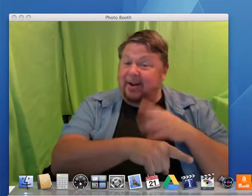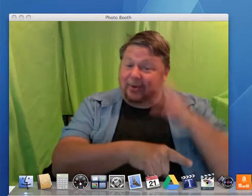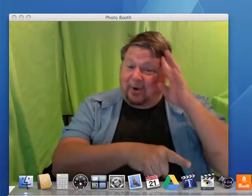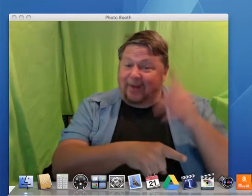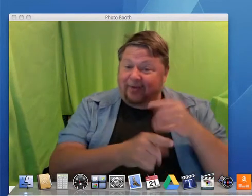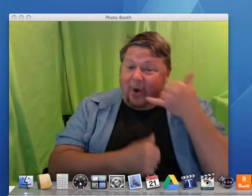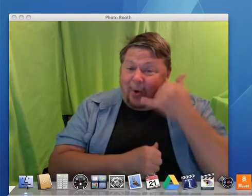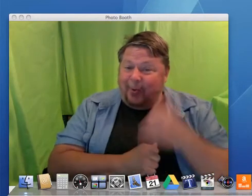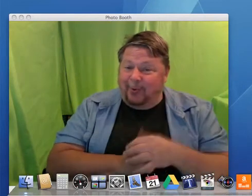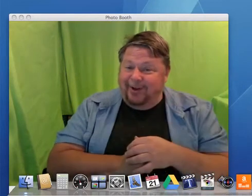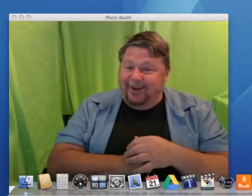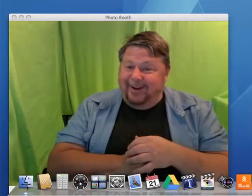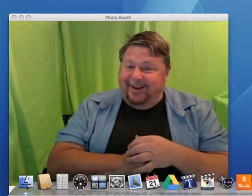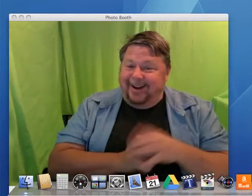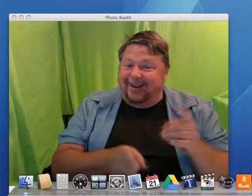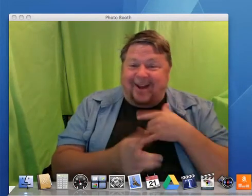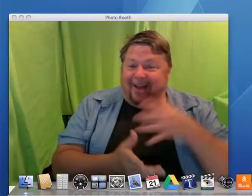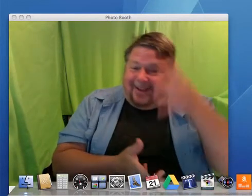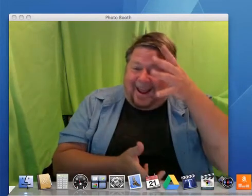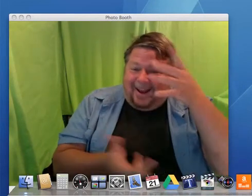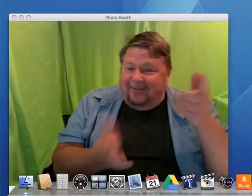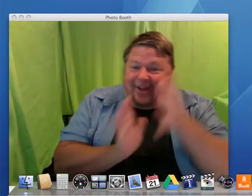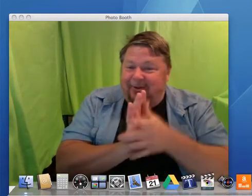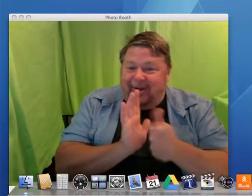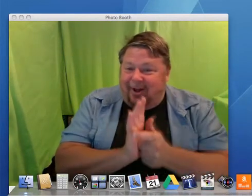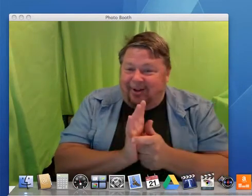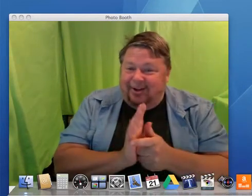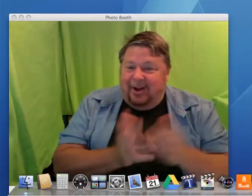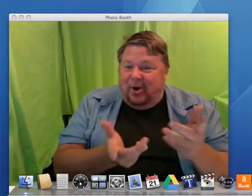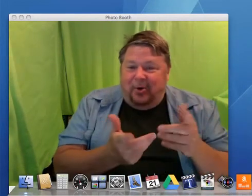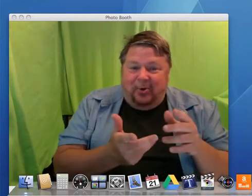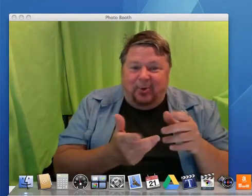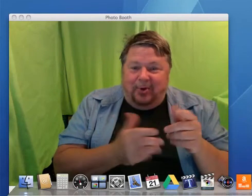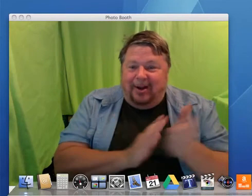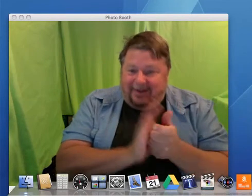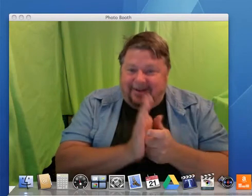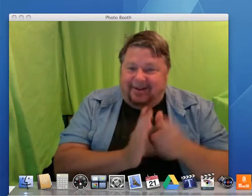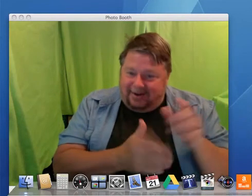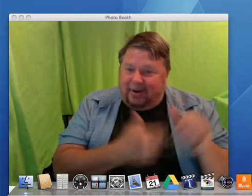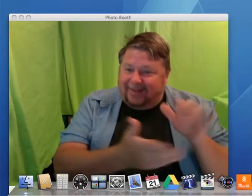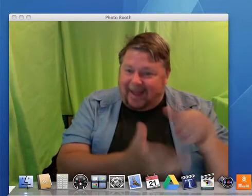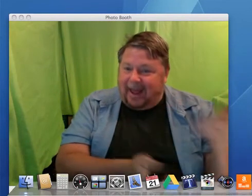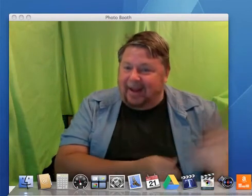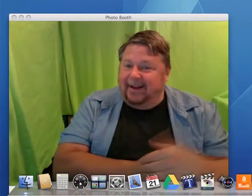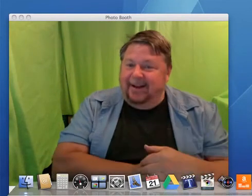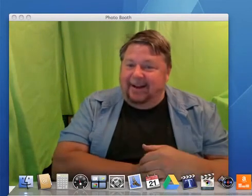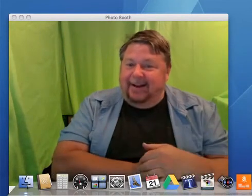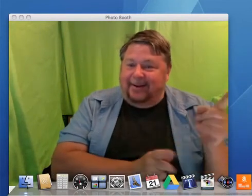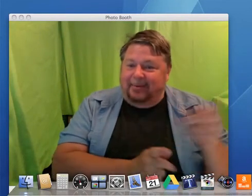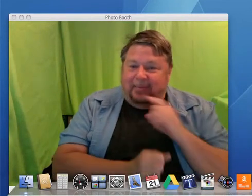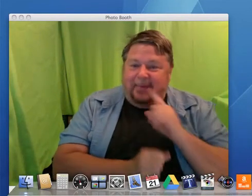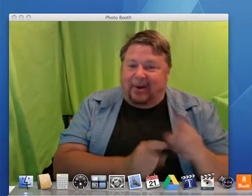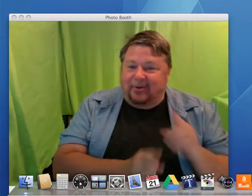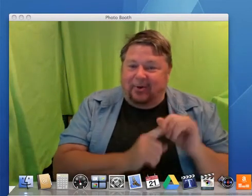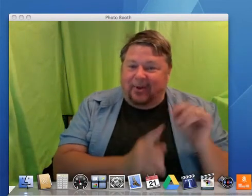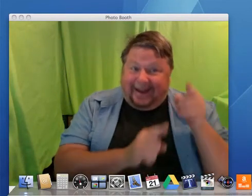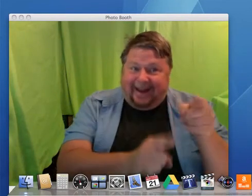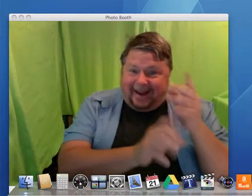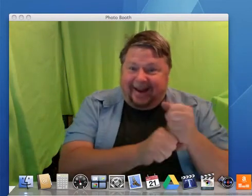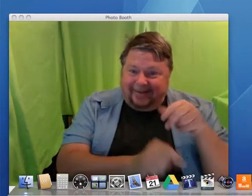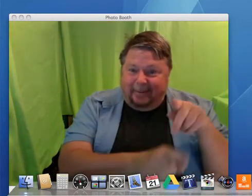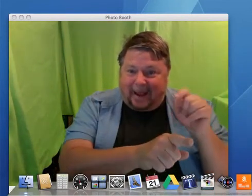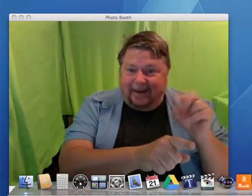he's going to invent the phone. And he's going to have a father-in-law who, does that. and make sure that